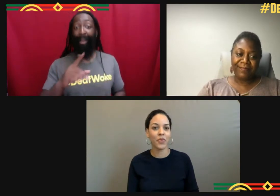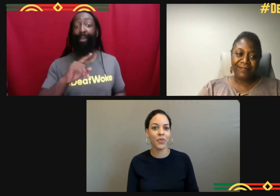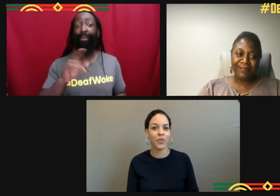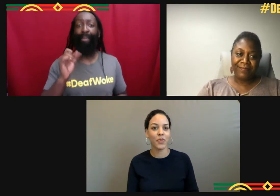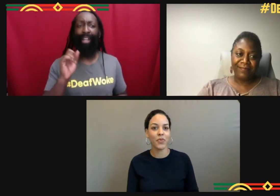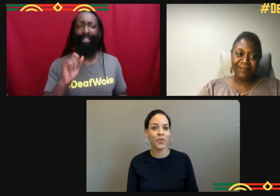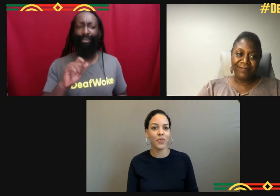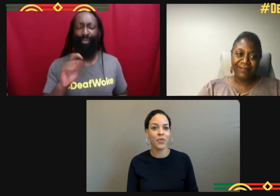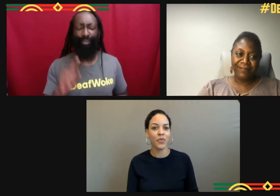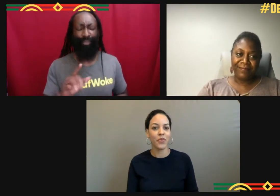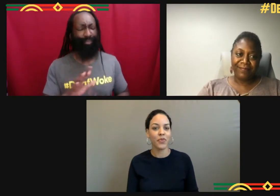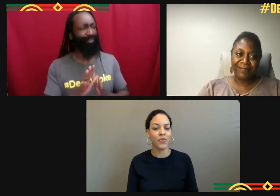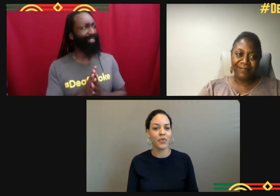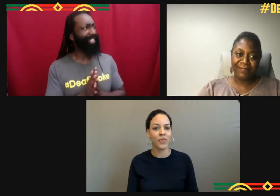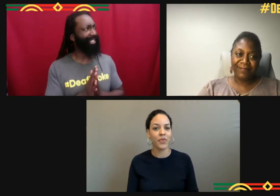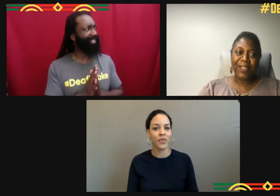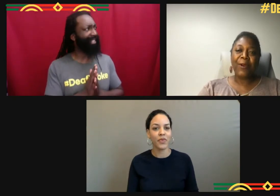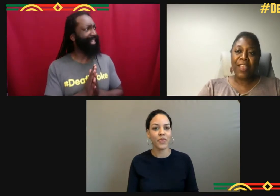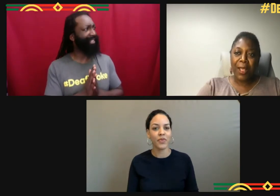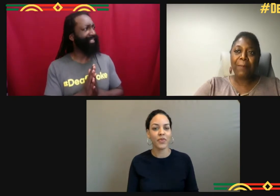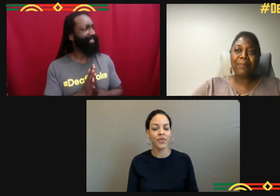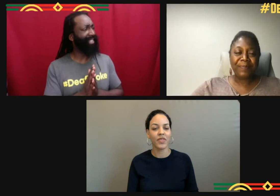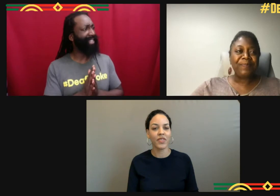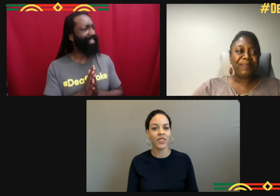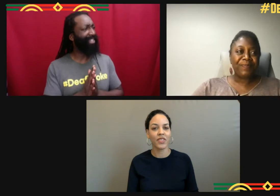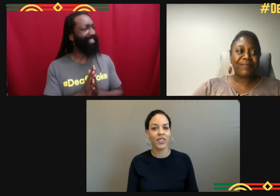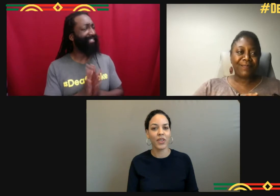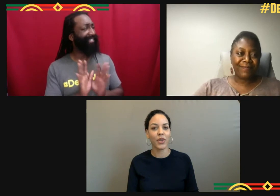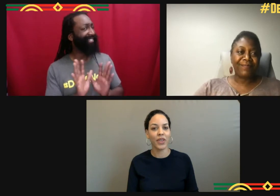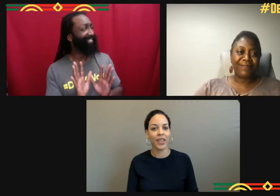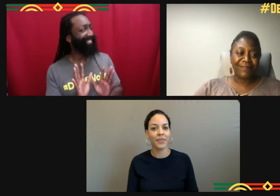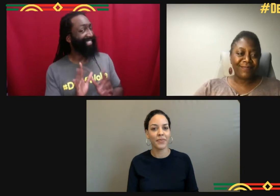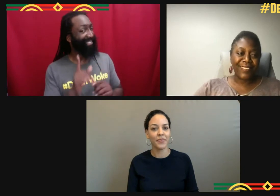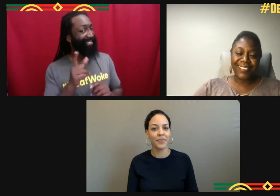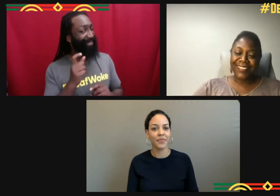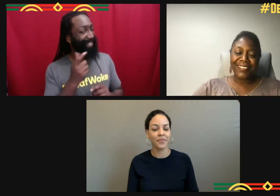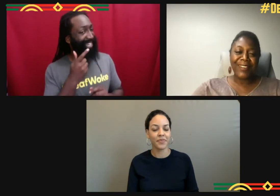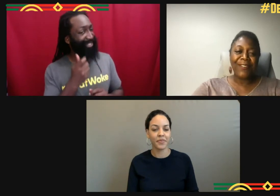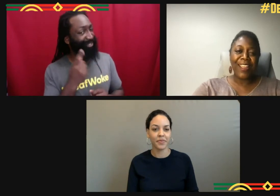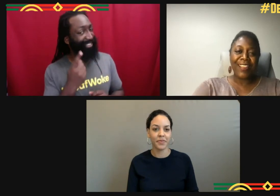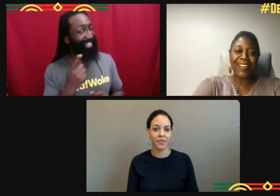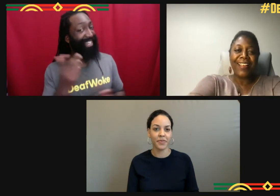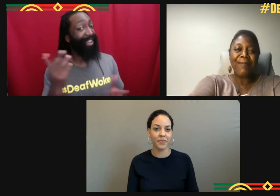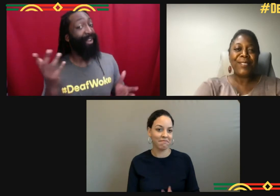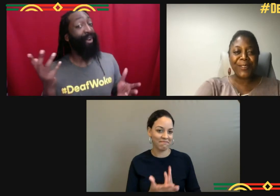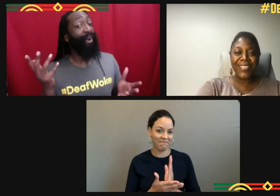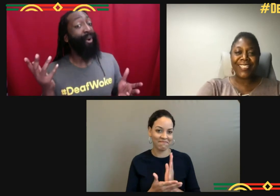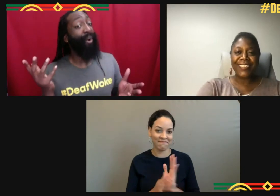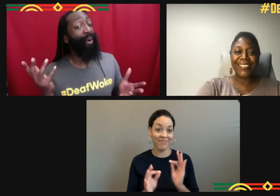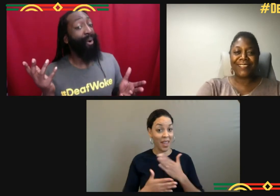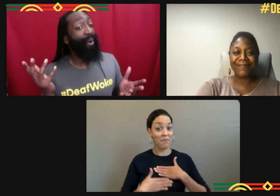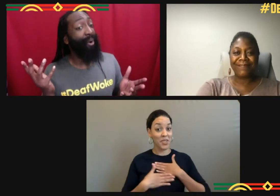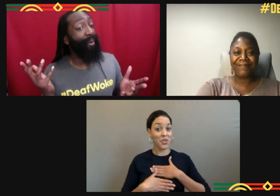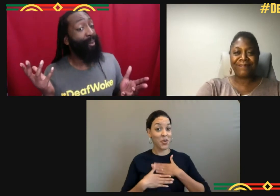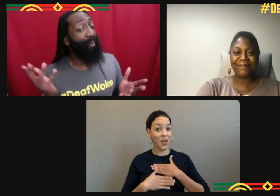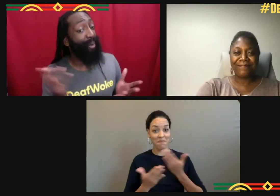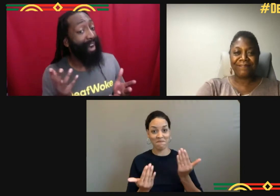So we have a few questions left. I know your time is precious. It's all right. I'm enjoying